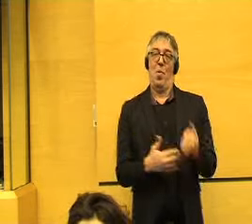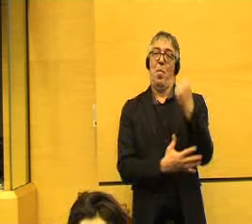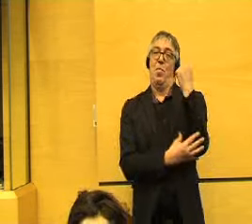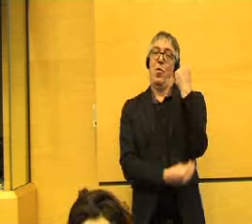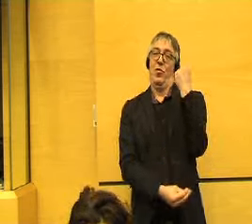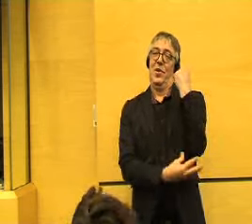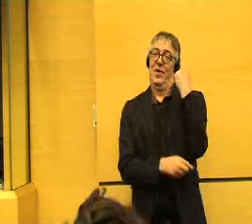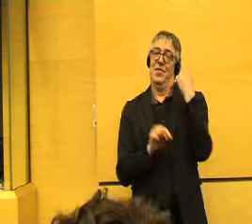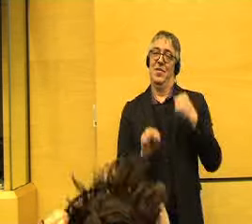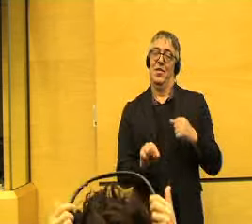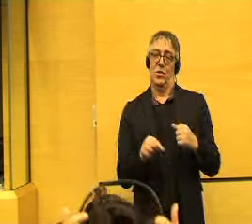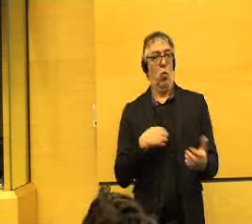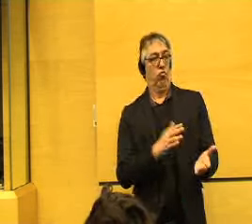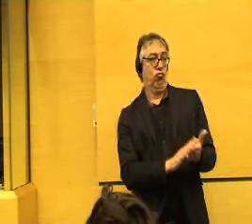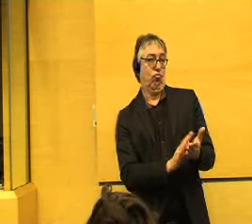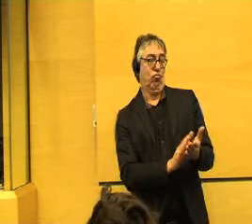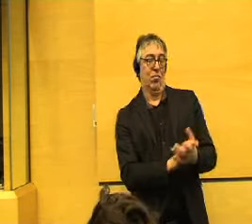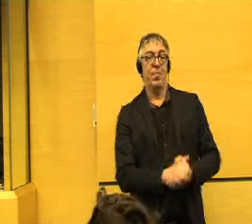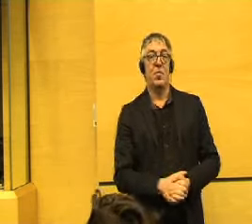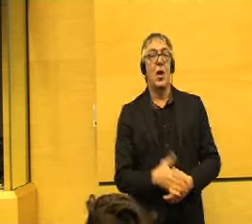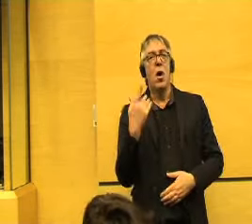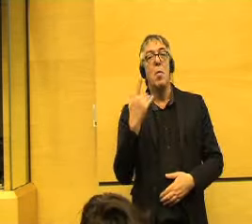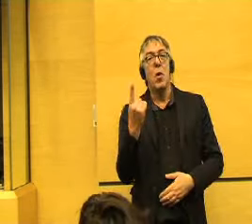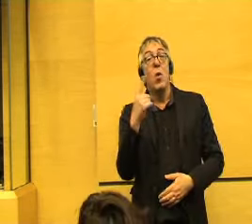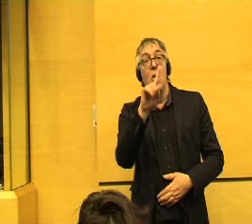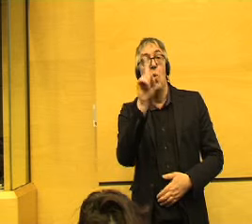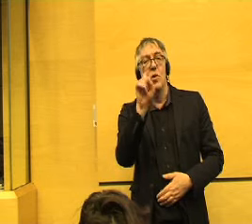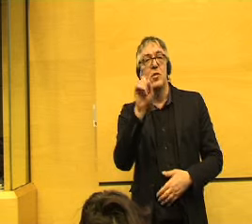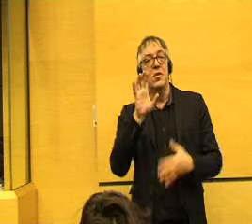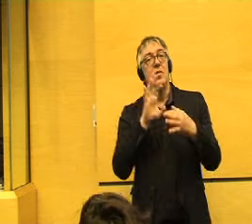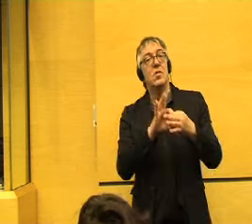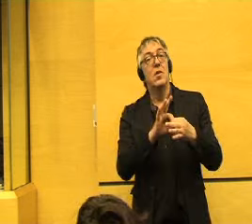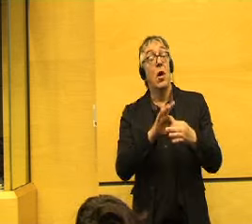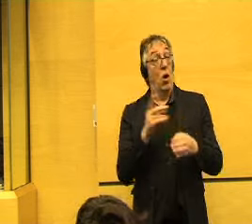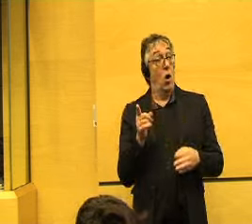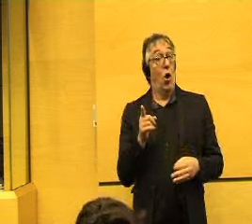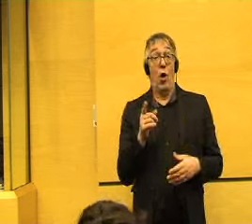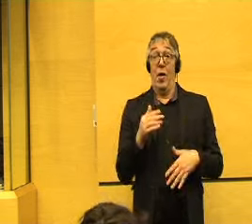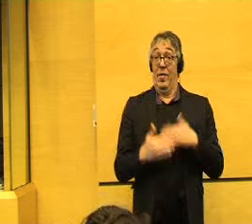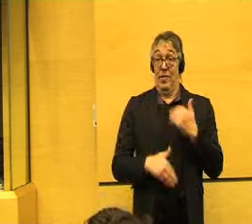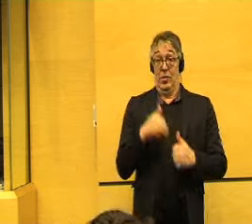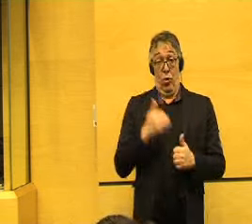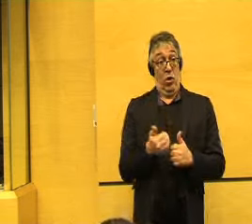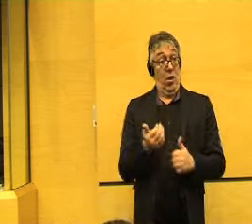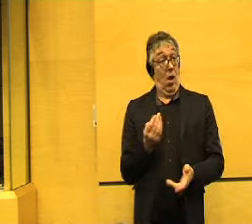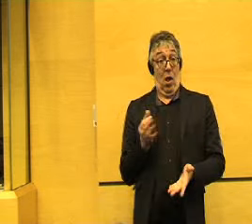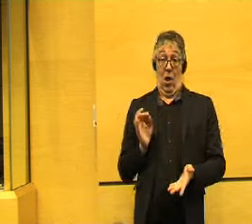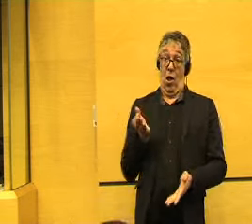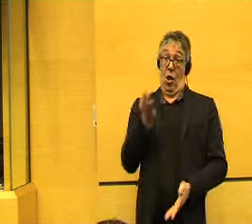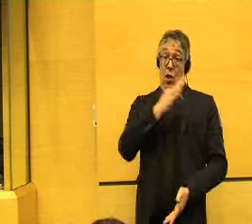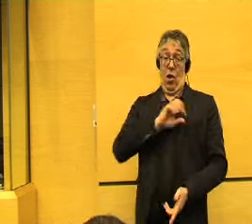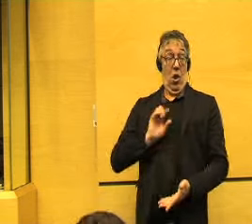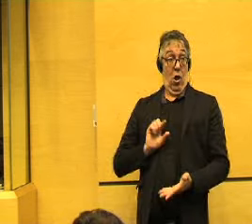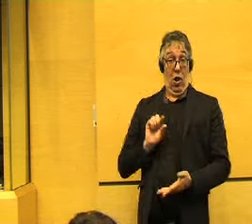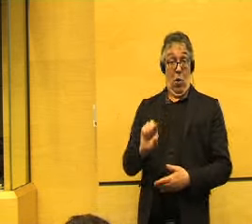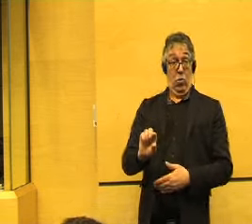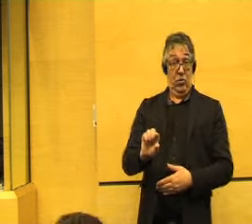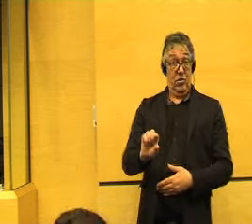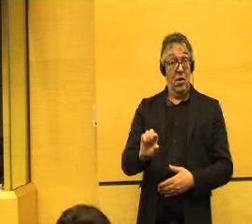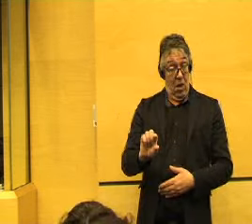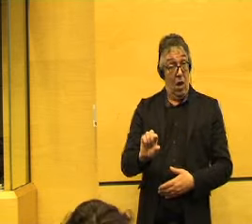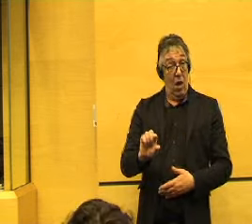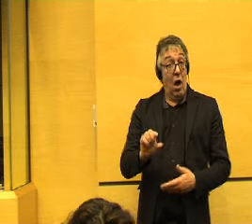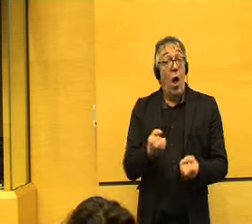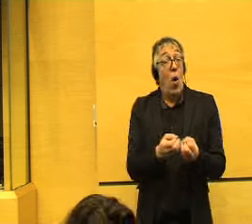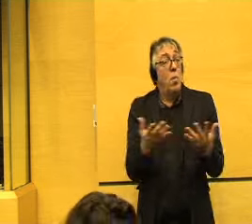question about your disability allowance. How universal is it? What percentage of persons